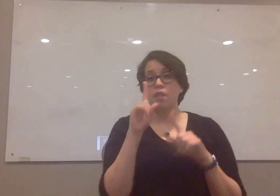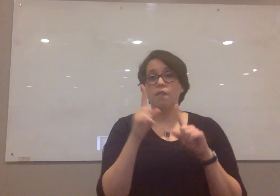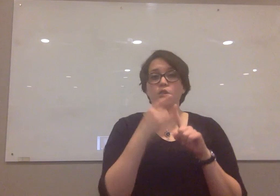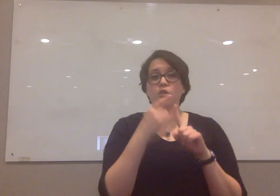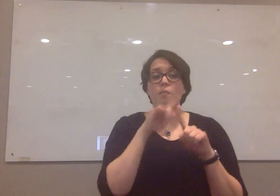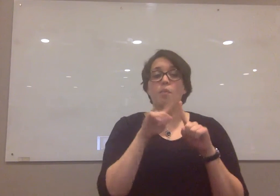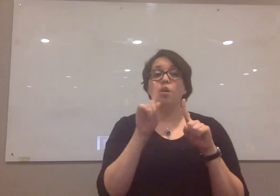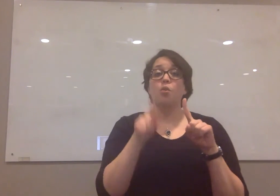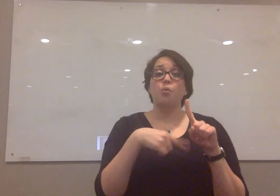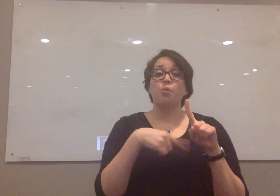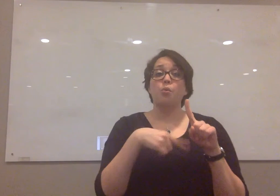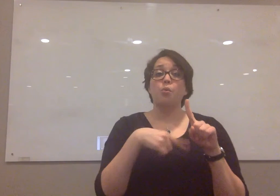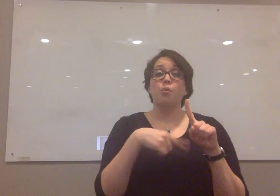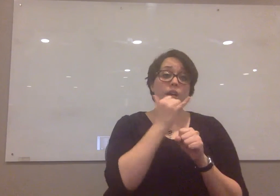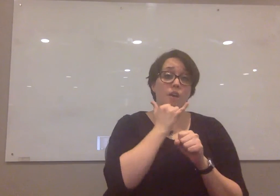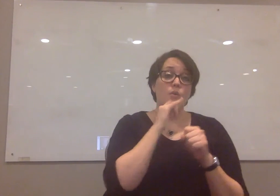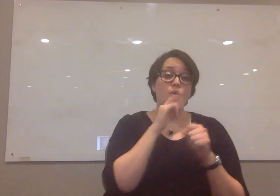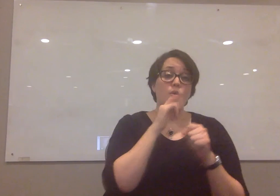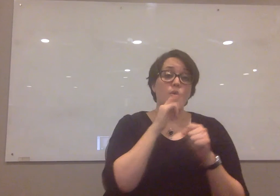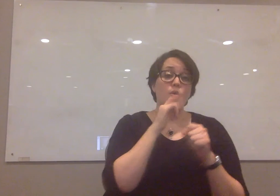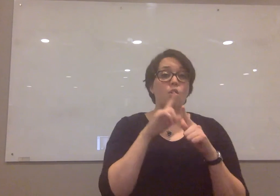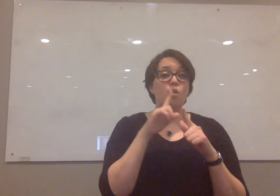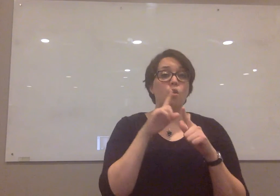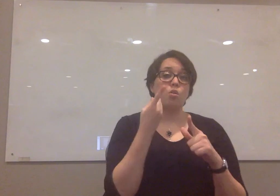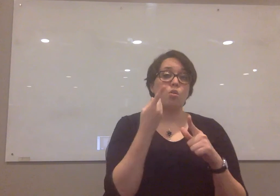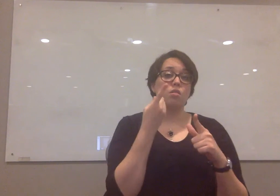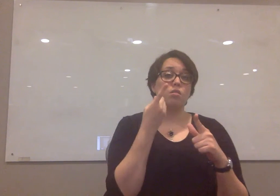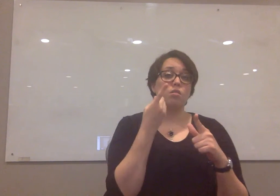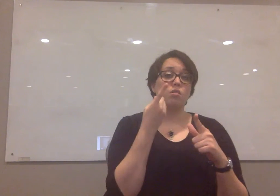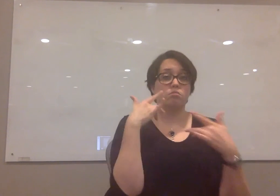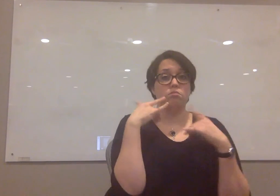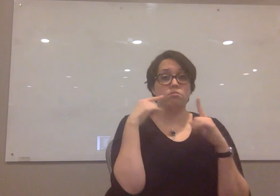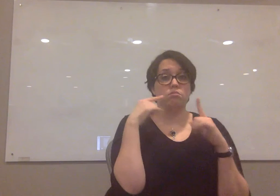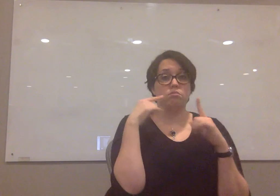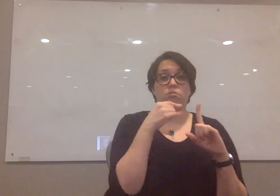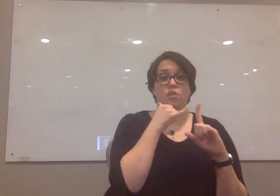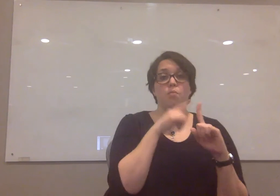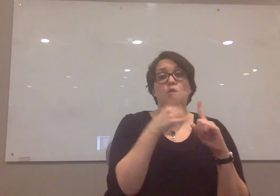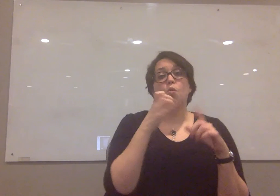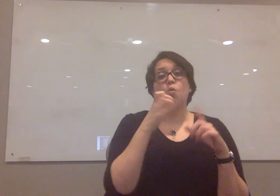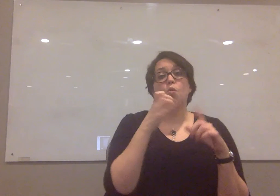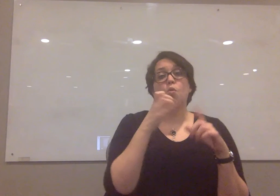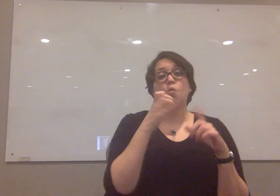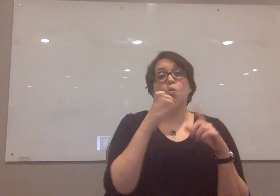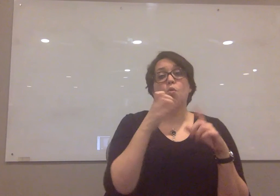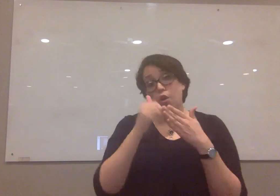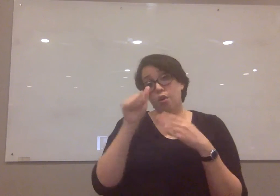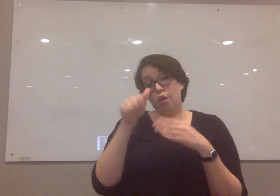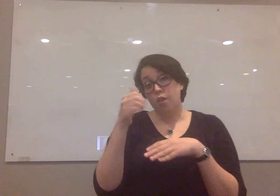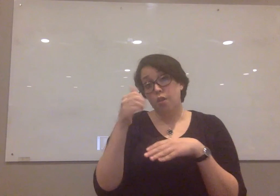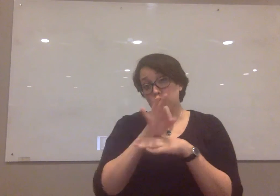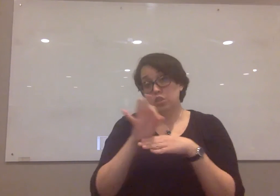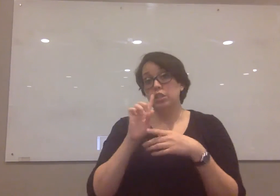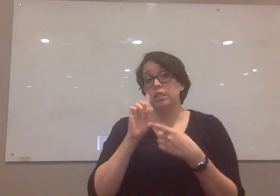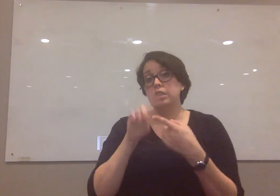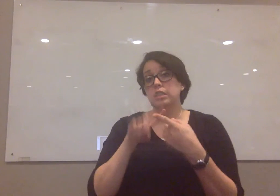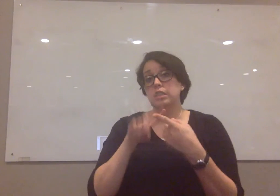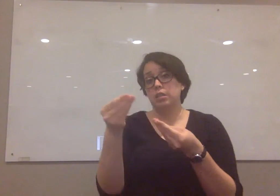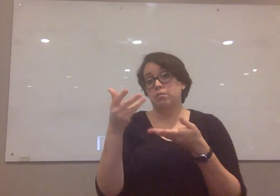then all you care about is errors. But you still have to call all the other functions in case they give you an error. If they give you a valid result, you're like, oh, whatever. And